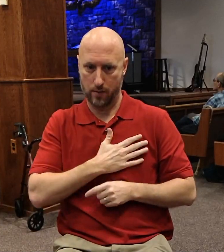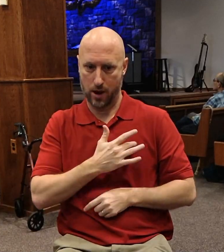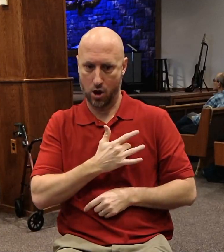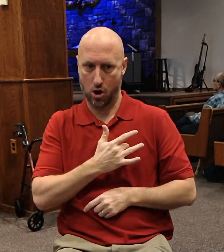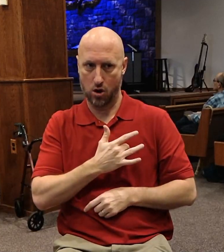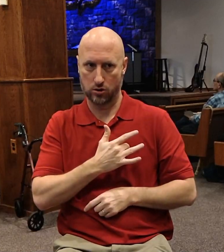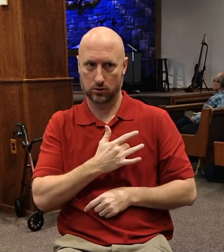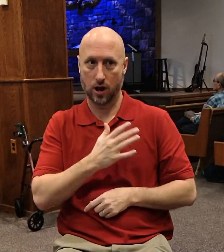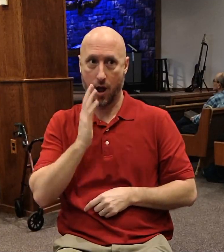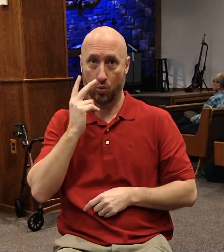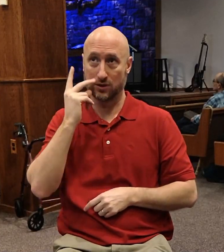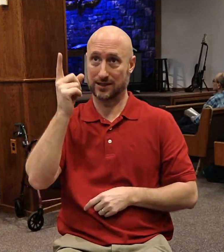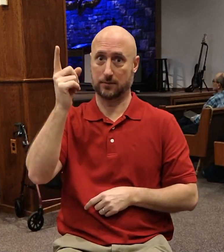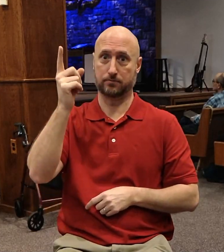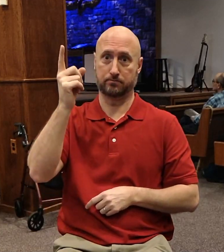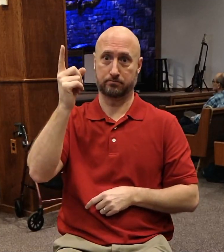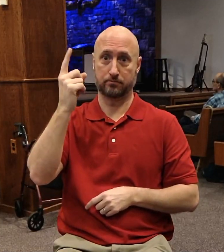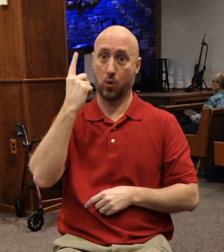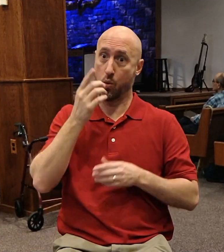one way or another